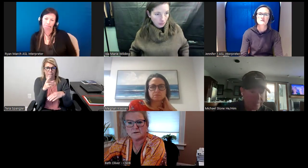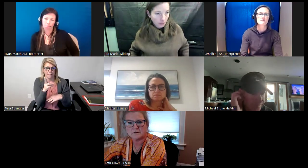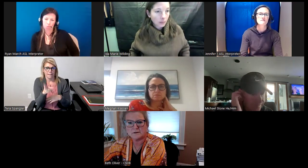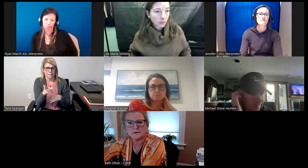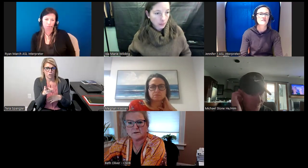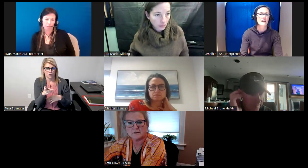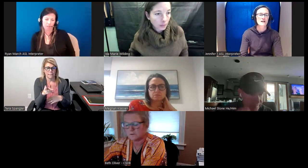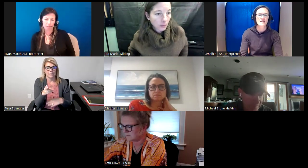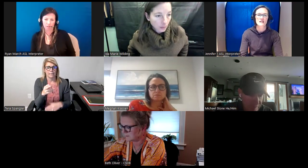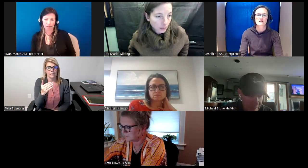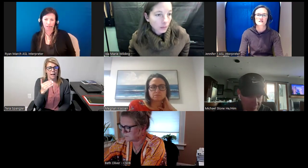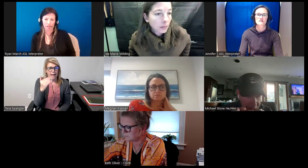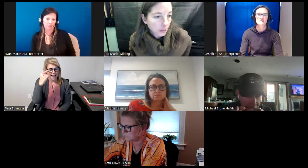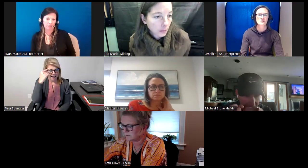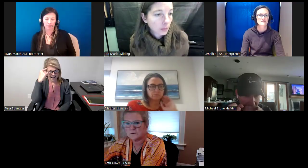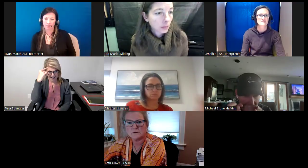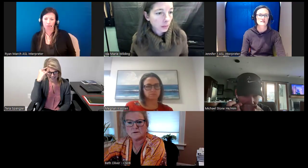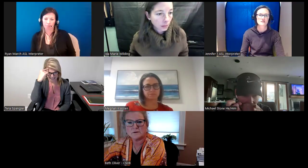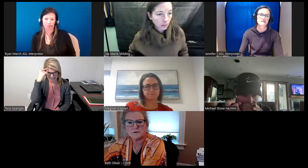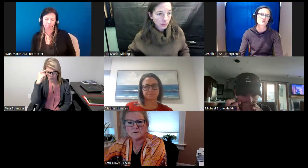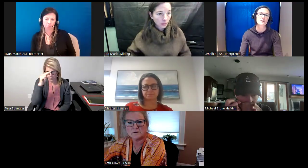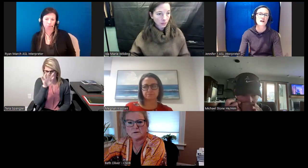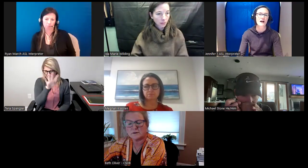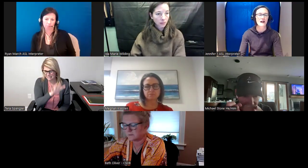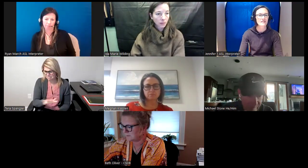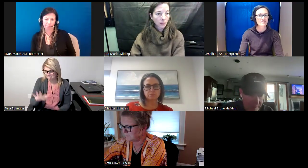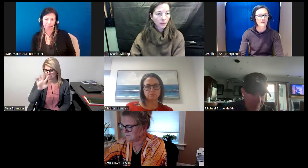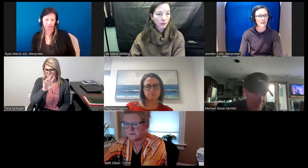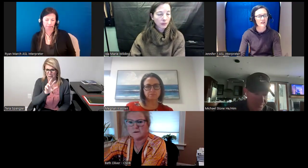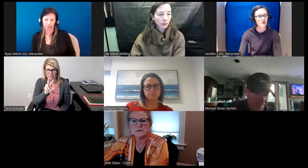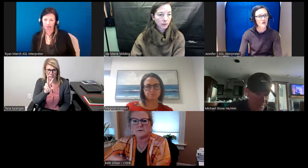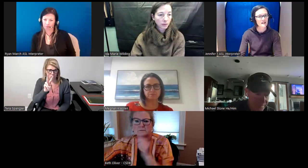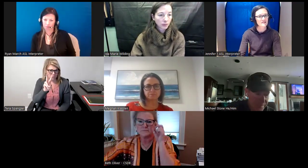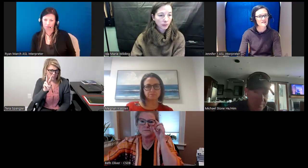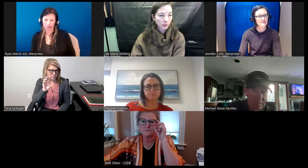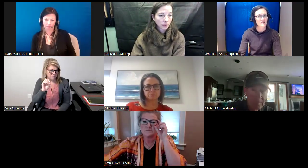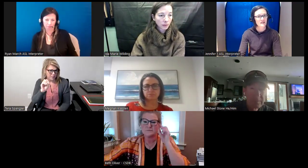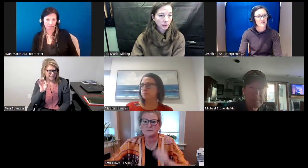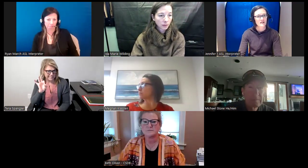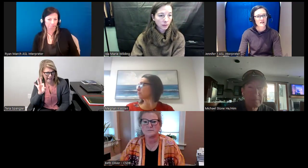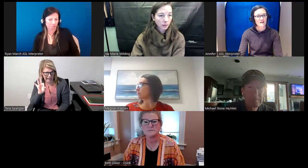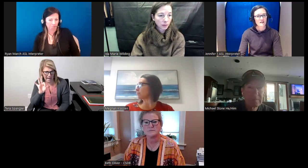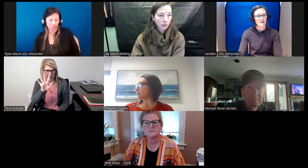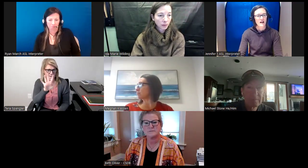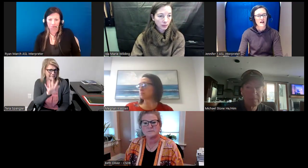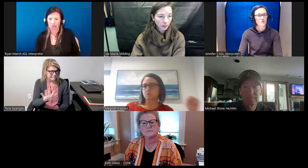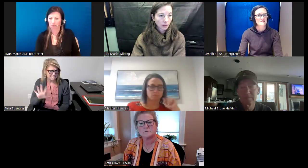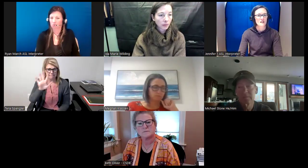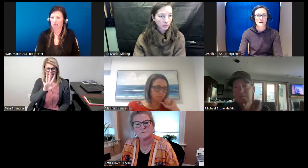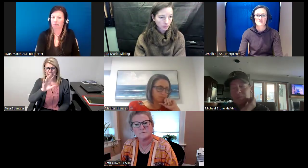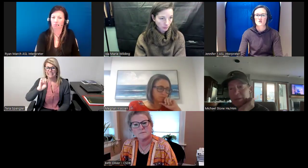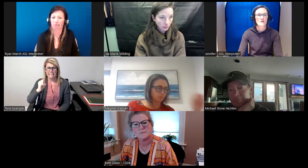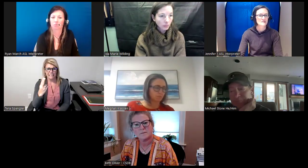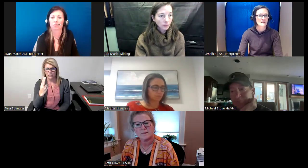I know some very surface level history. I think it was, I want to